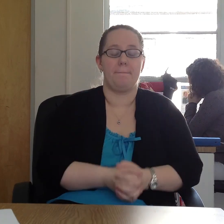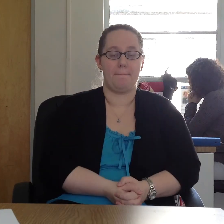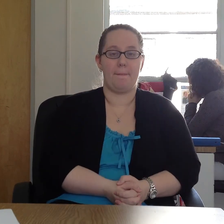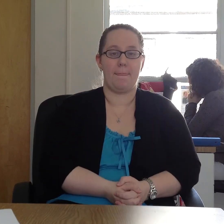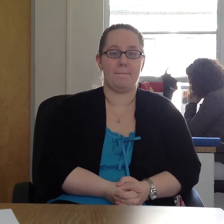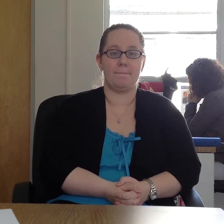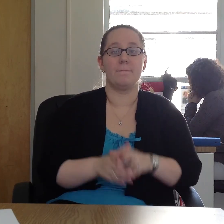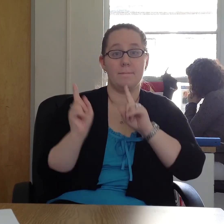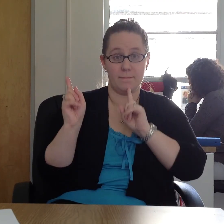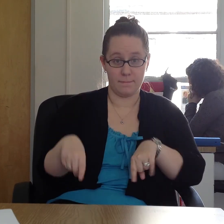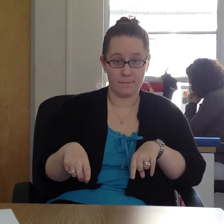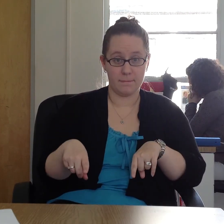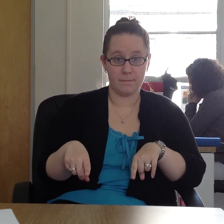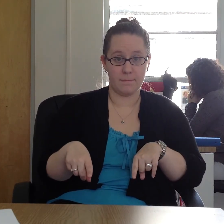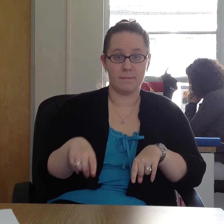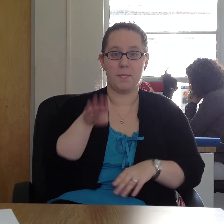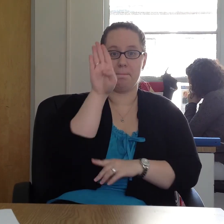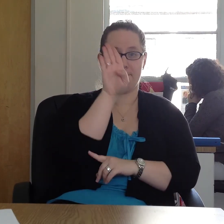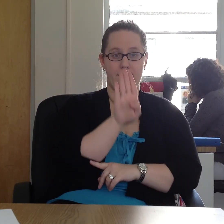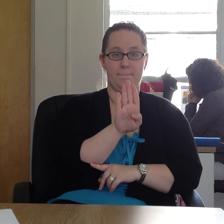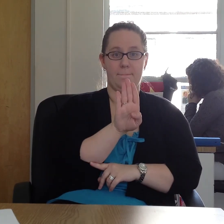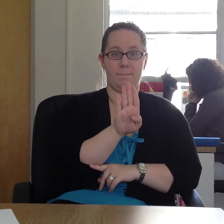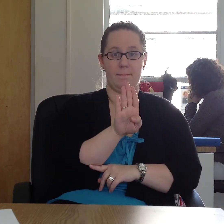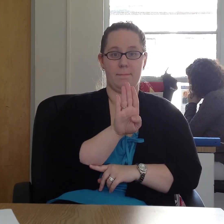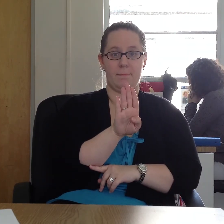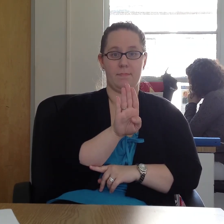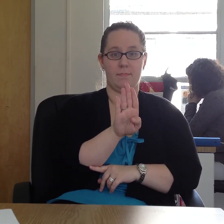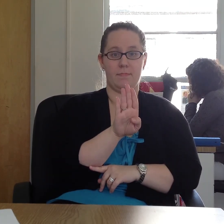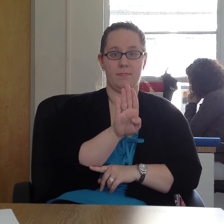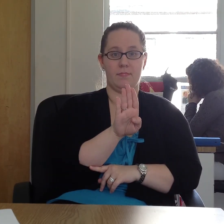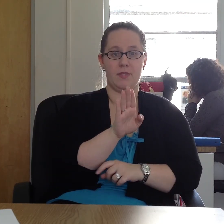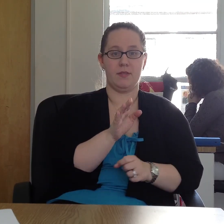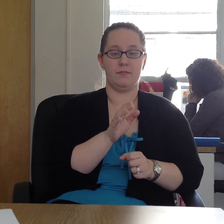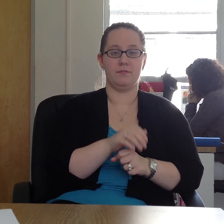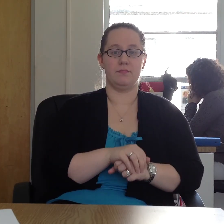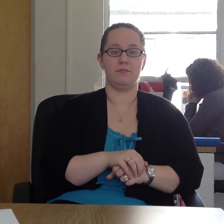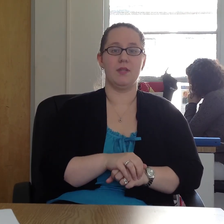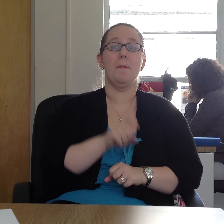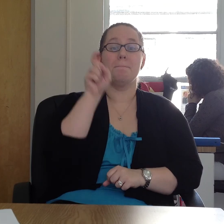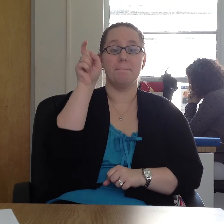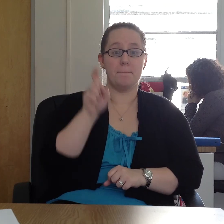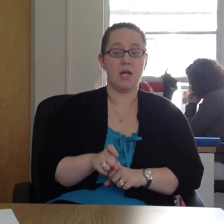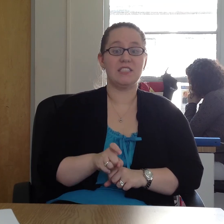answer B. Must be done as rapidly as possible.